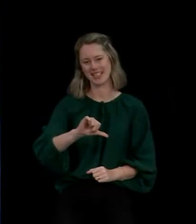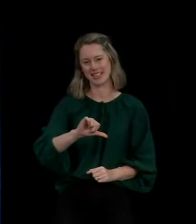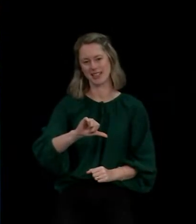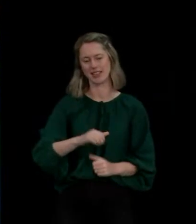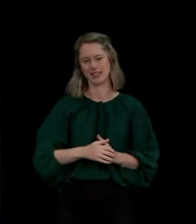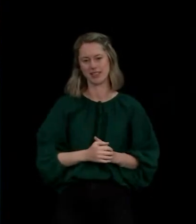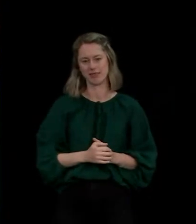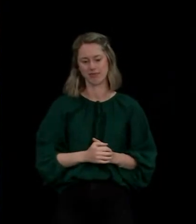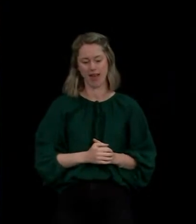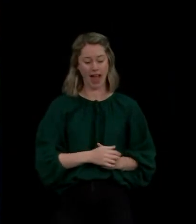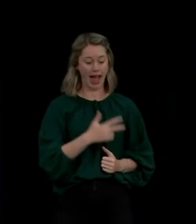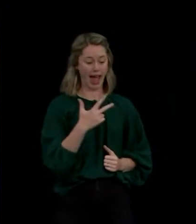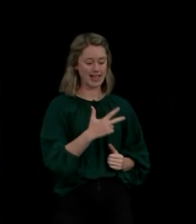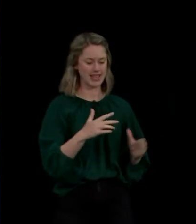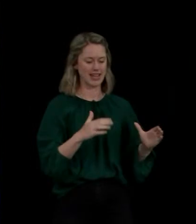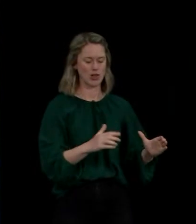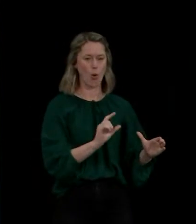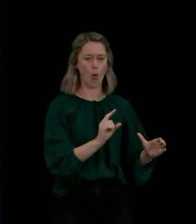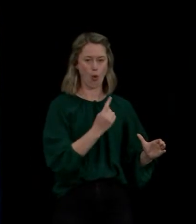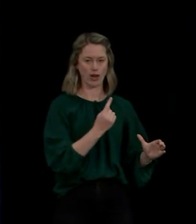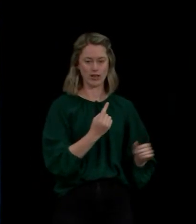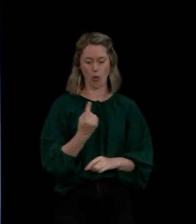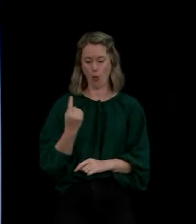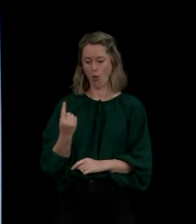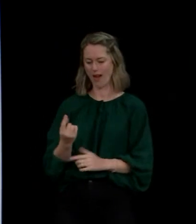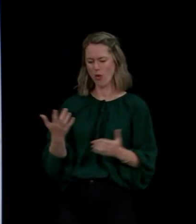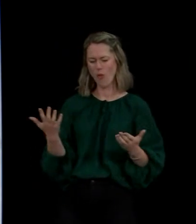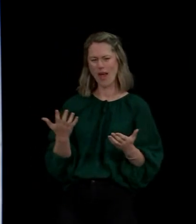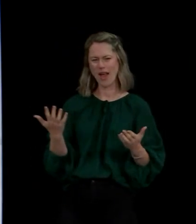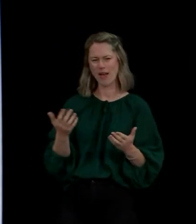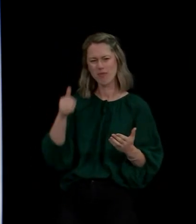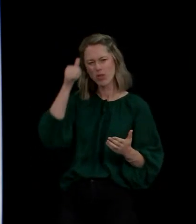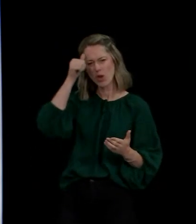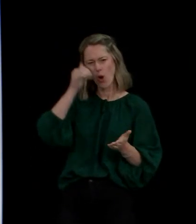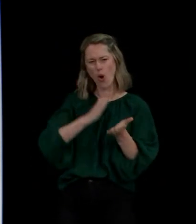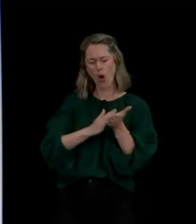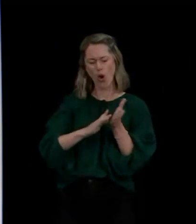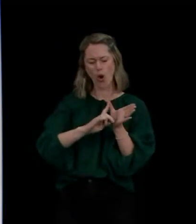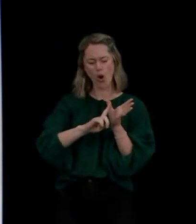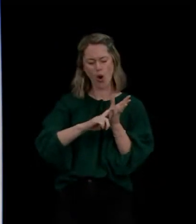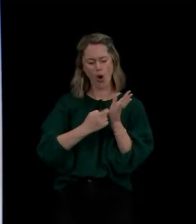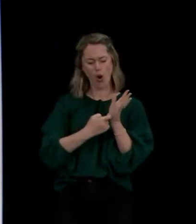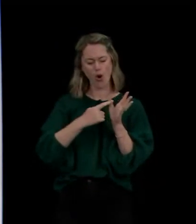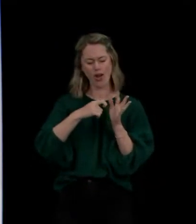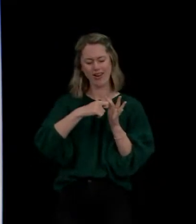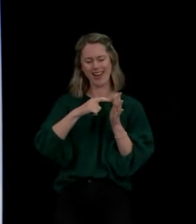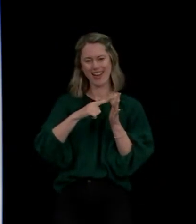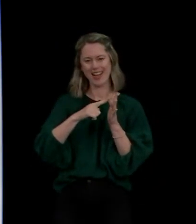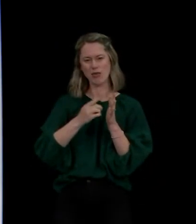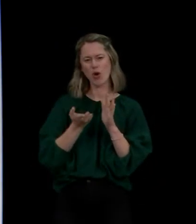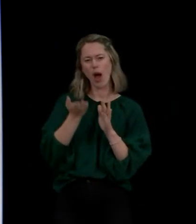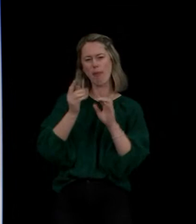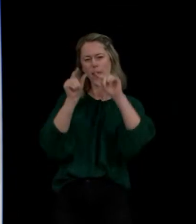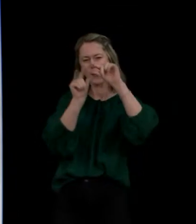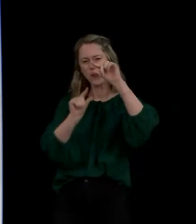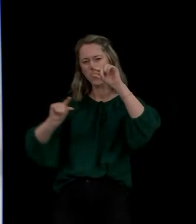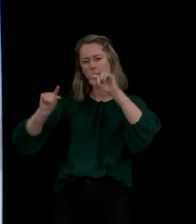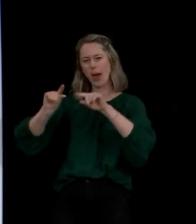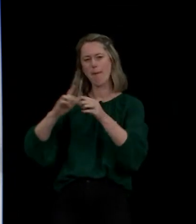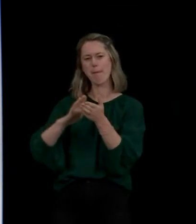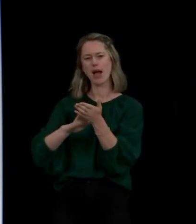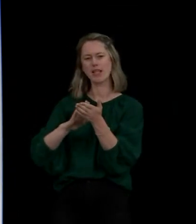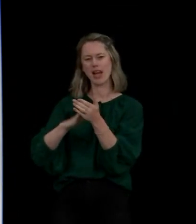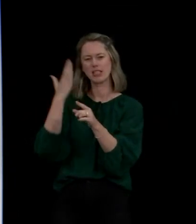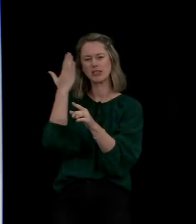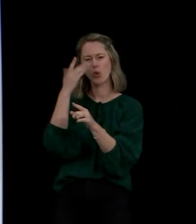report. 18 of those are in Auckland, and one is in Northern Hauraki, a student at Mangatangi School who is already in